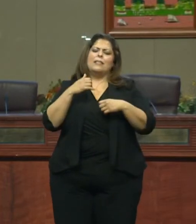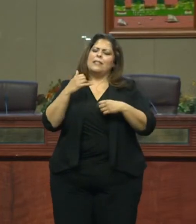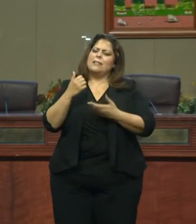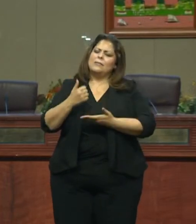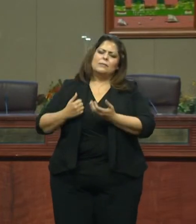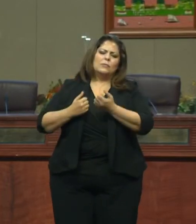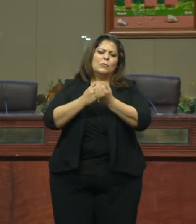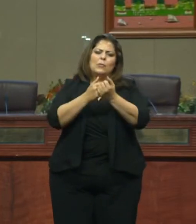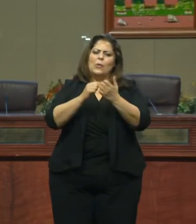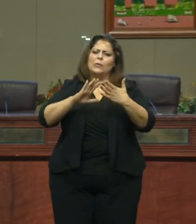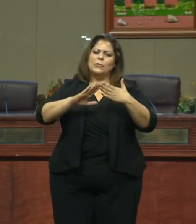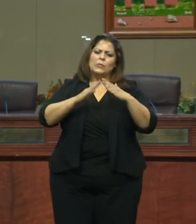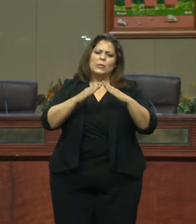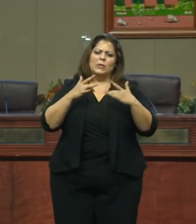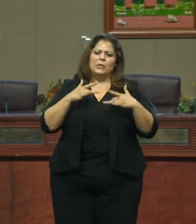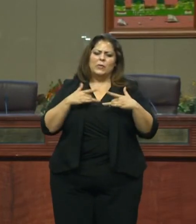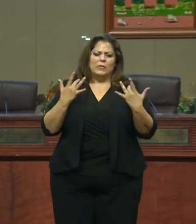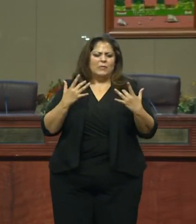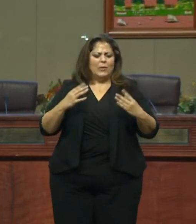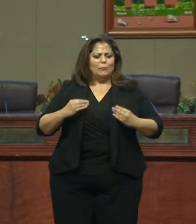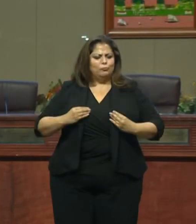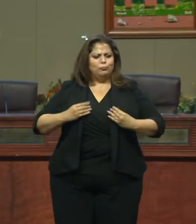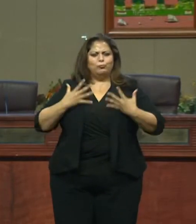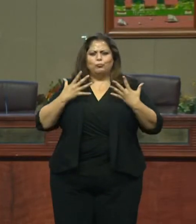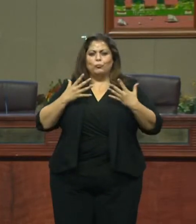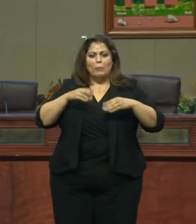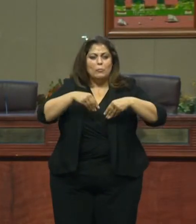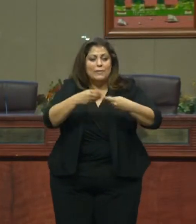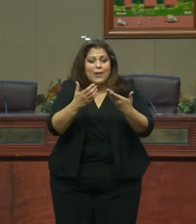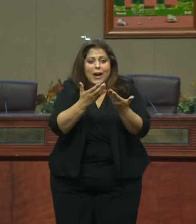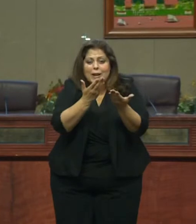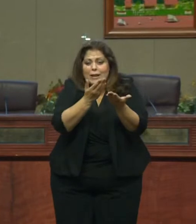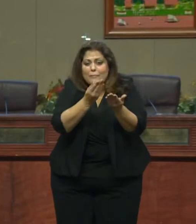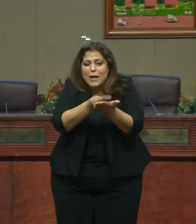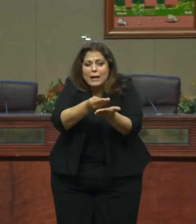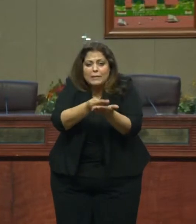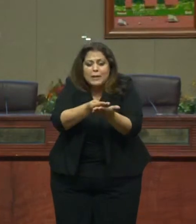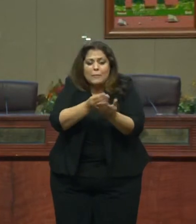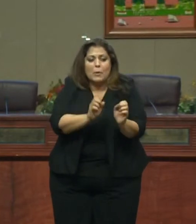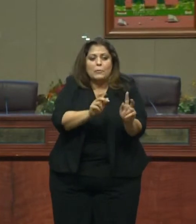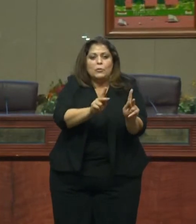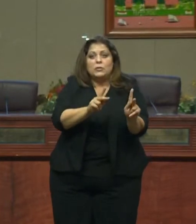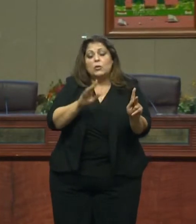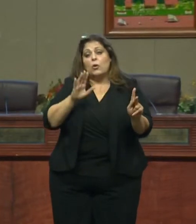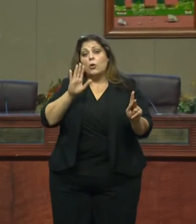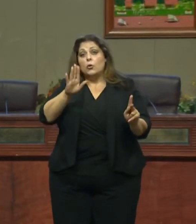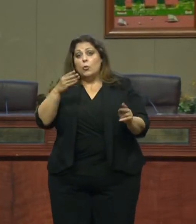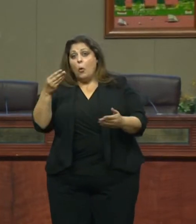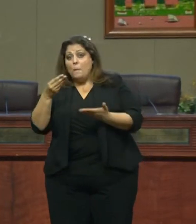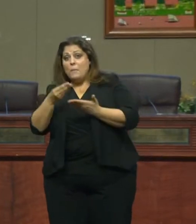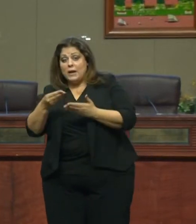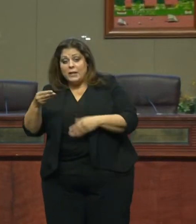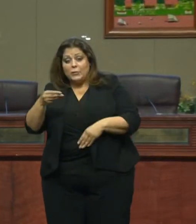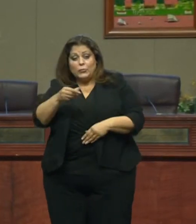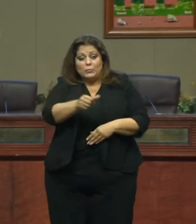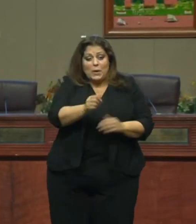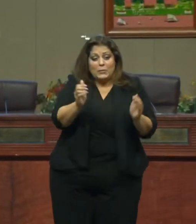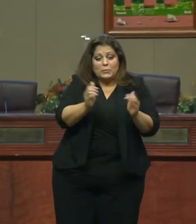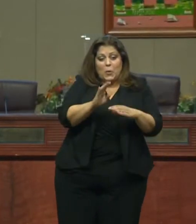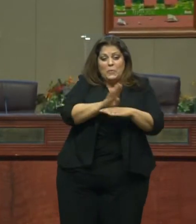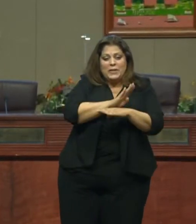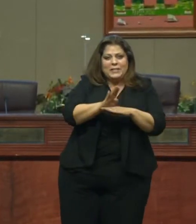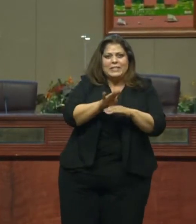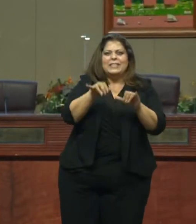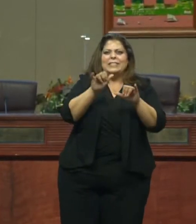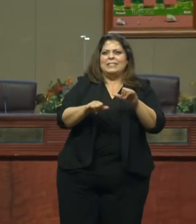create economic opportunities. And the most important thing is the money that you spend with a small business stays in our community and